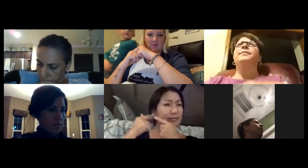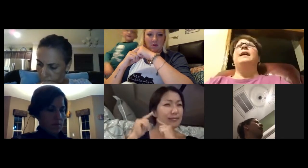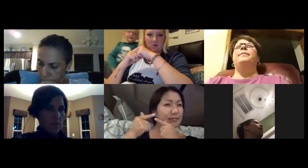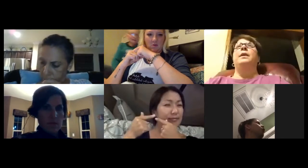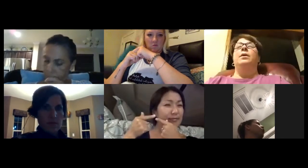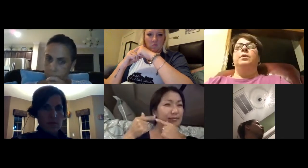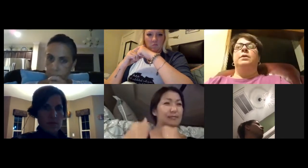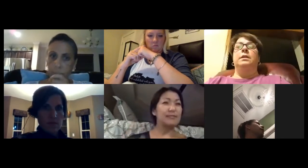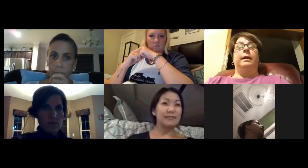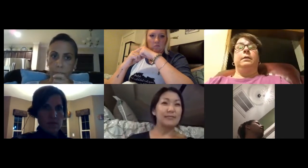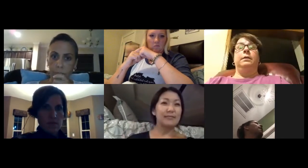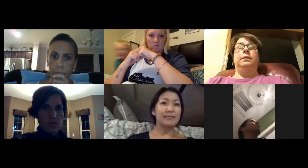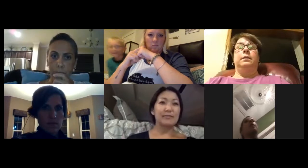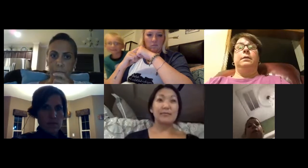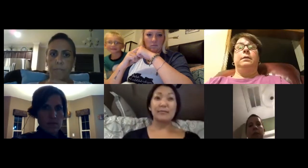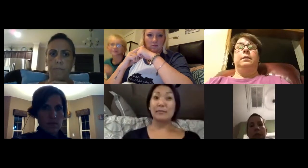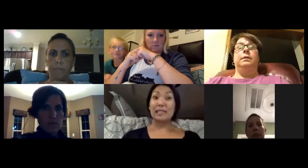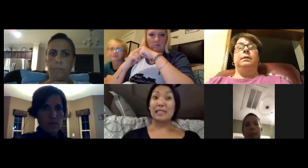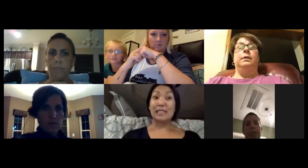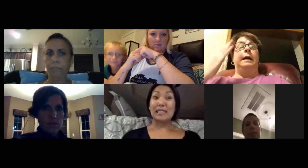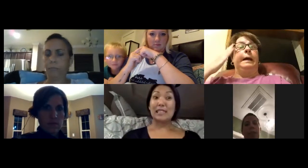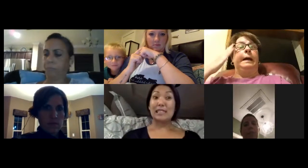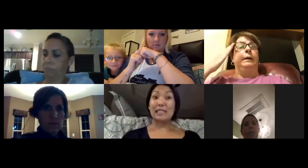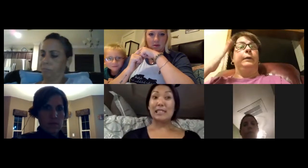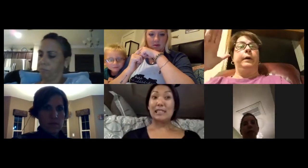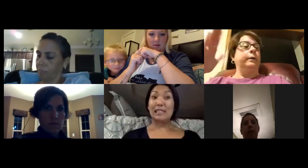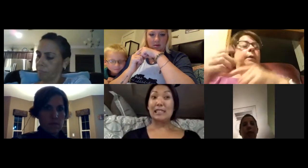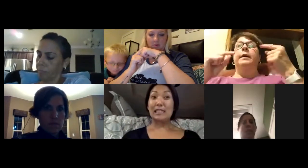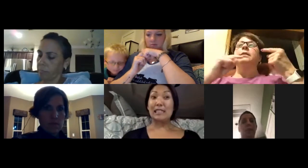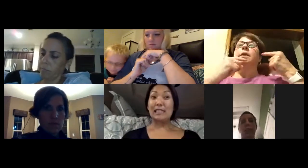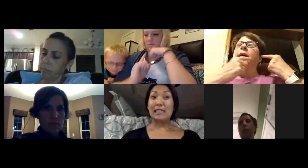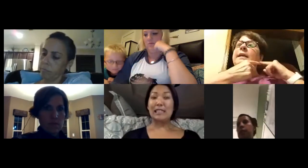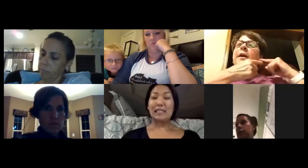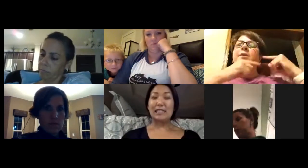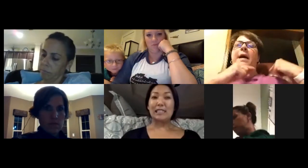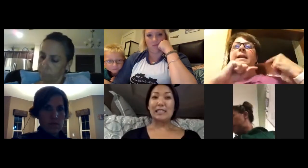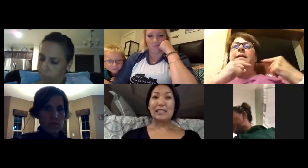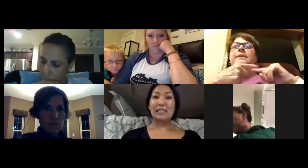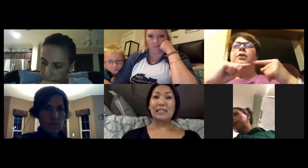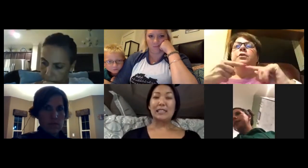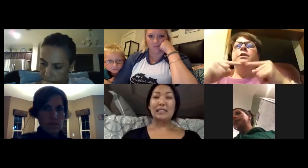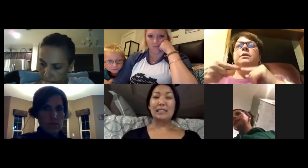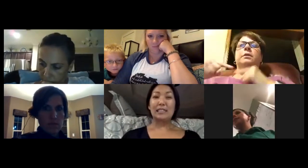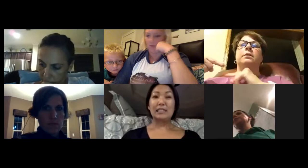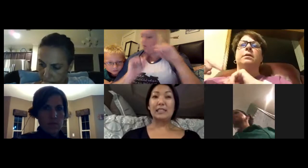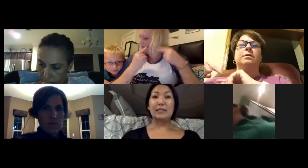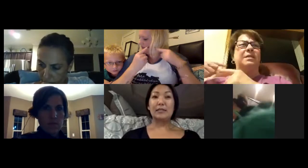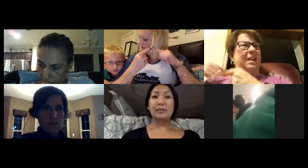Yeah. Or is it like, oh, I don't know. But so anywhere in the body is a hurt, hurt, hurt. That